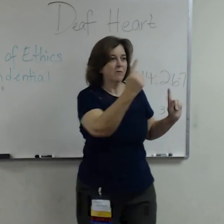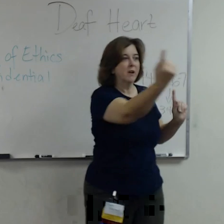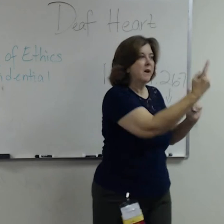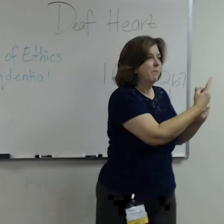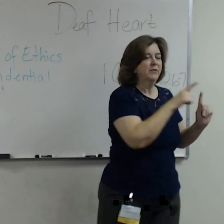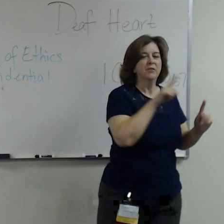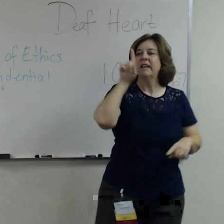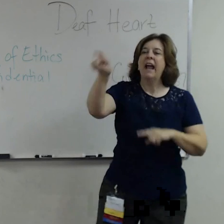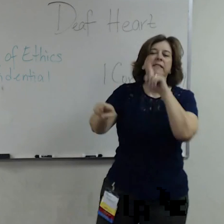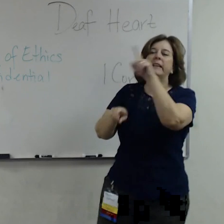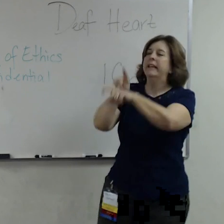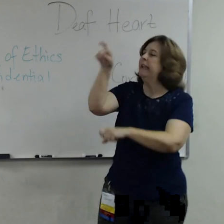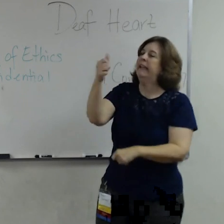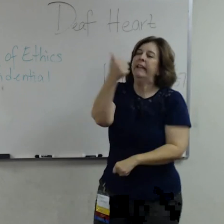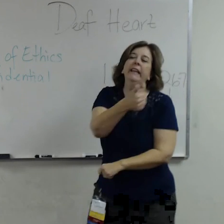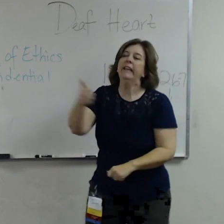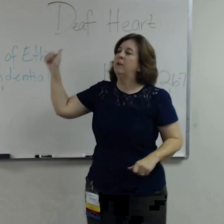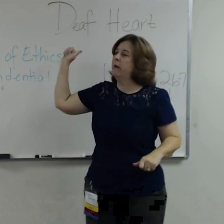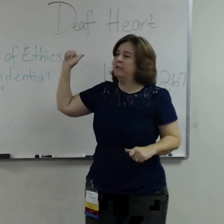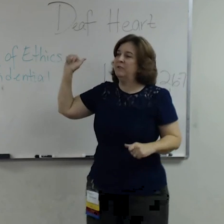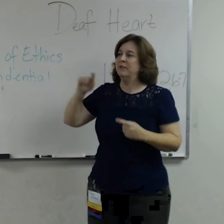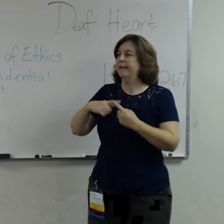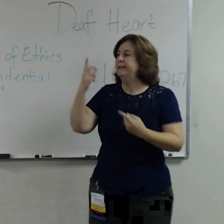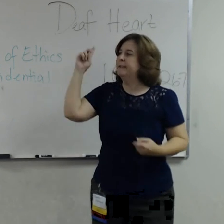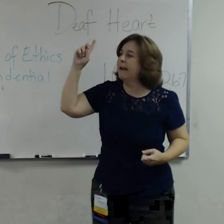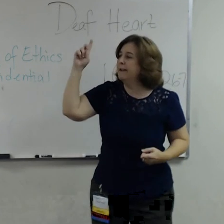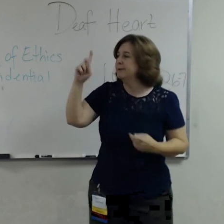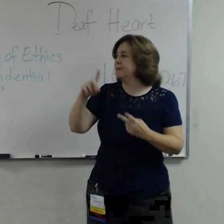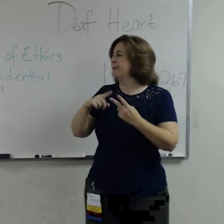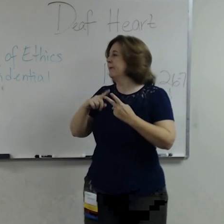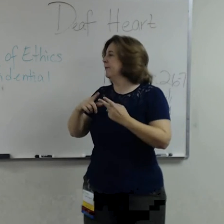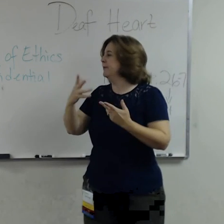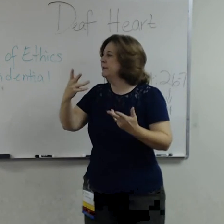come up and just ask any question, dinosaurs,